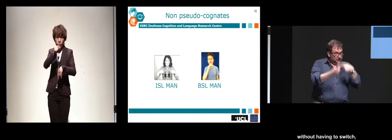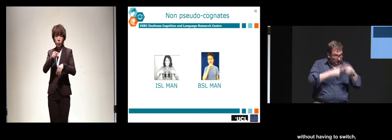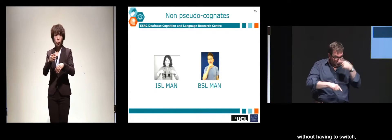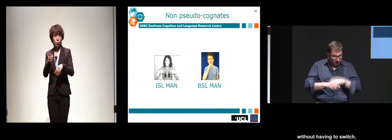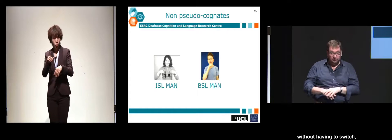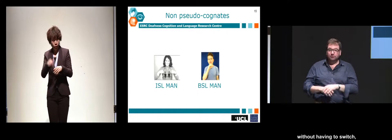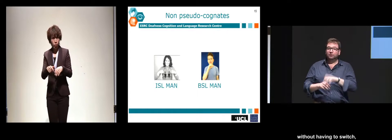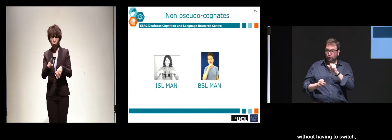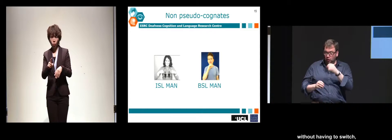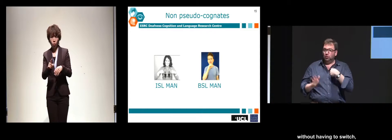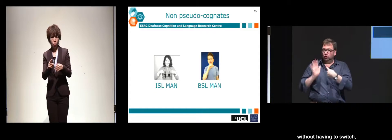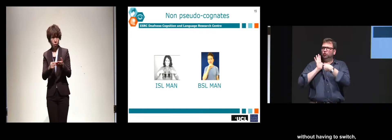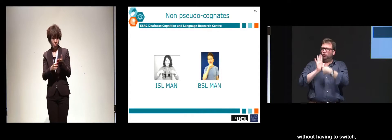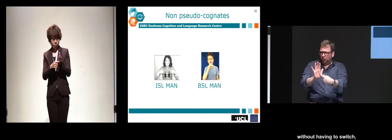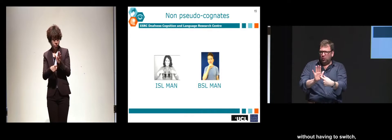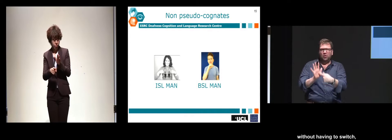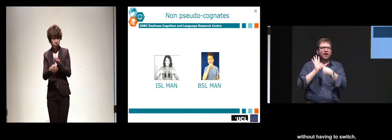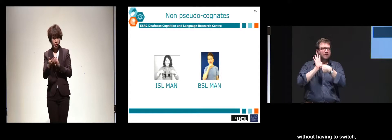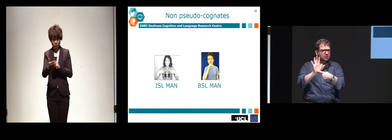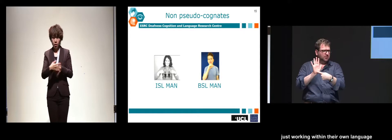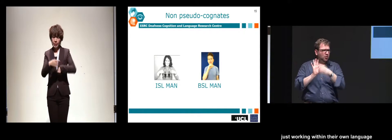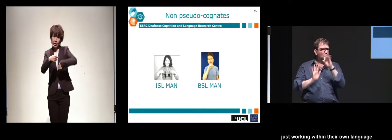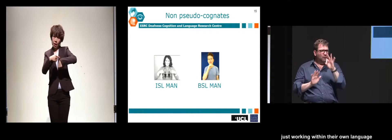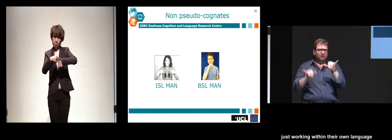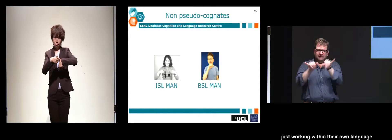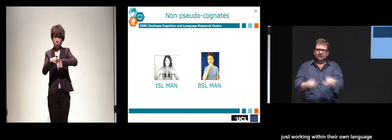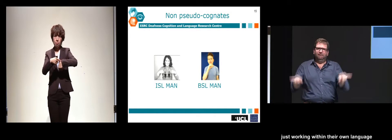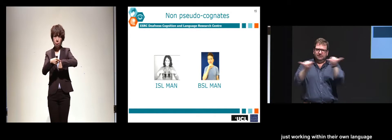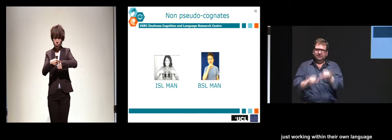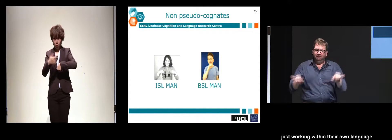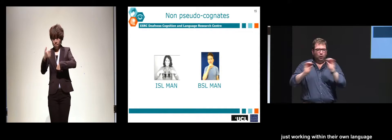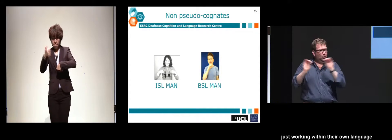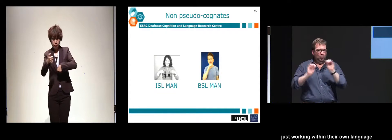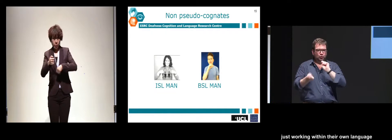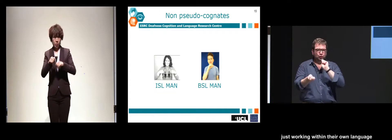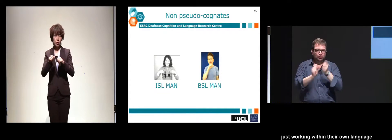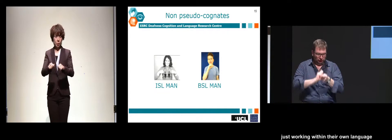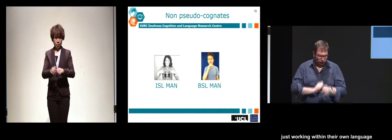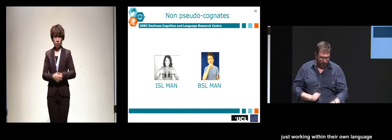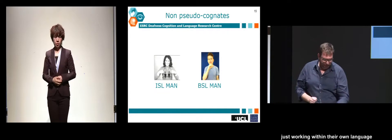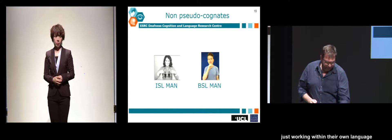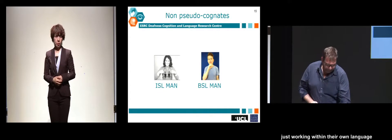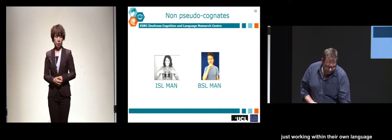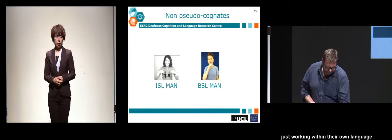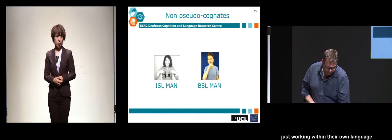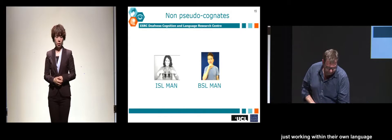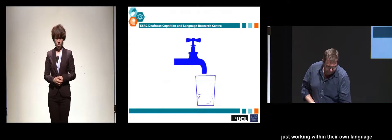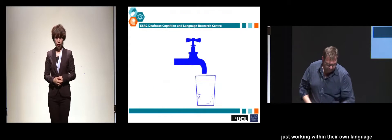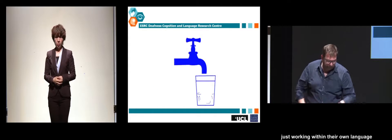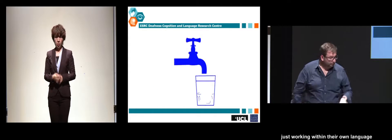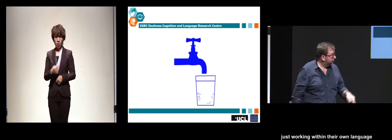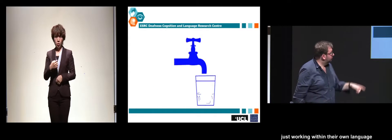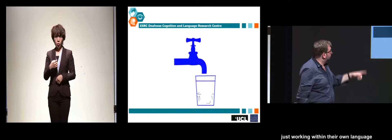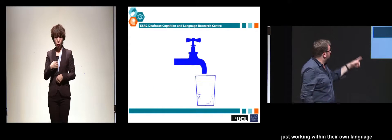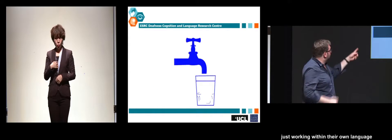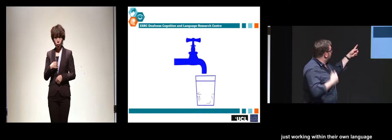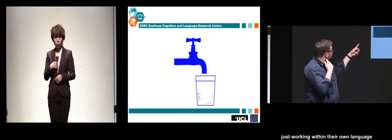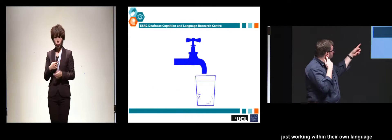So I could get their response time just working within their own language with no switching.